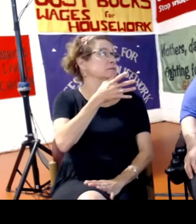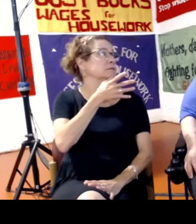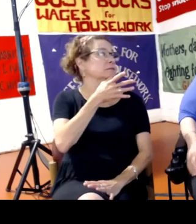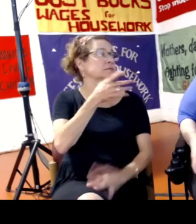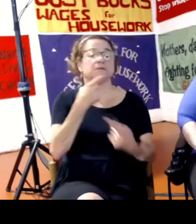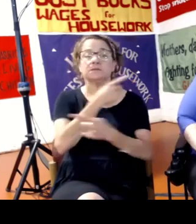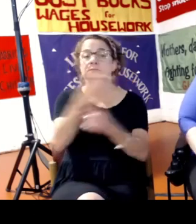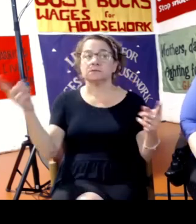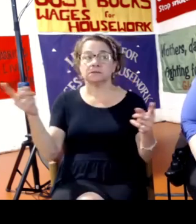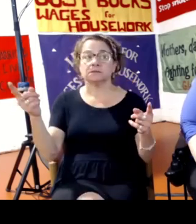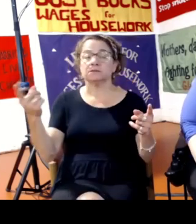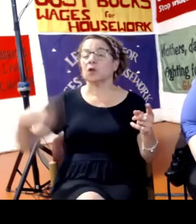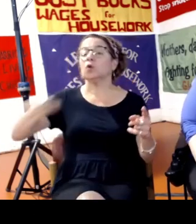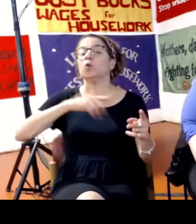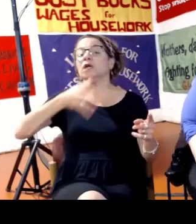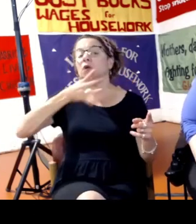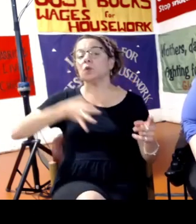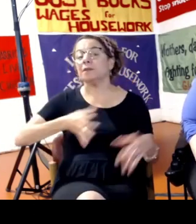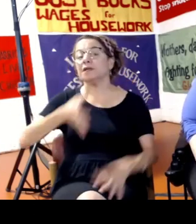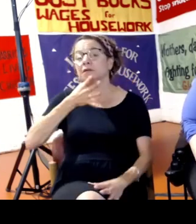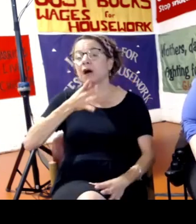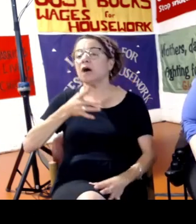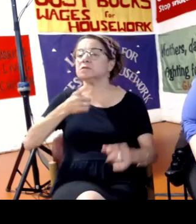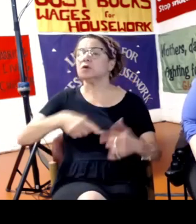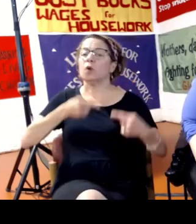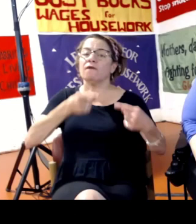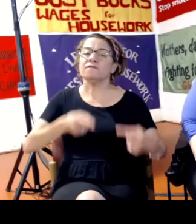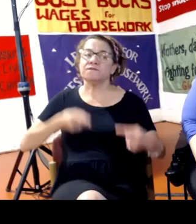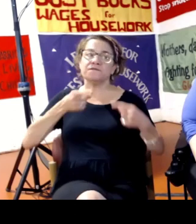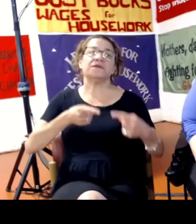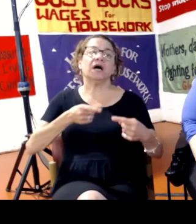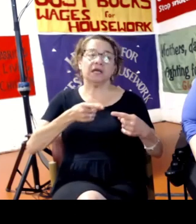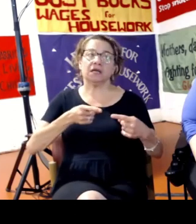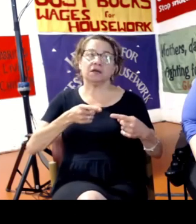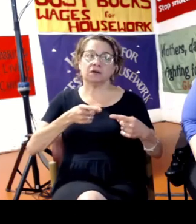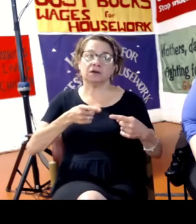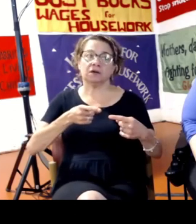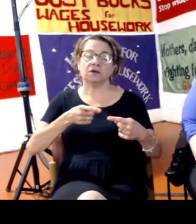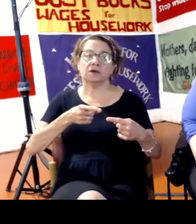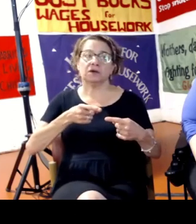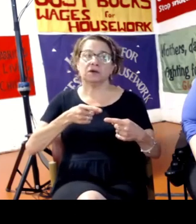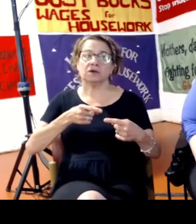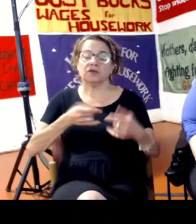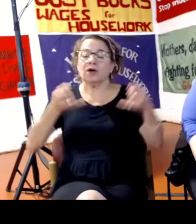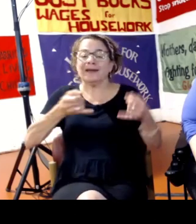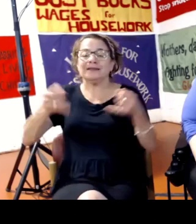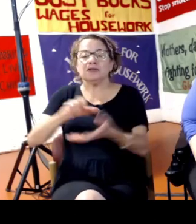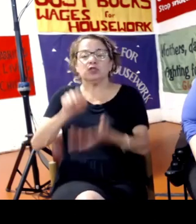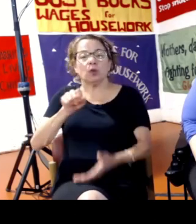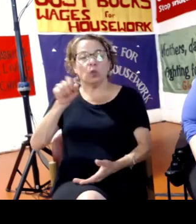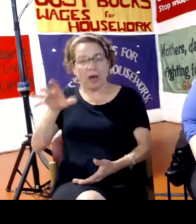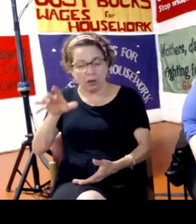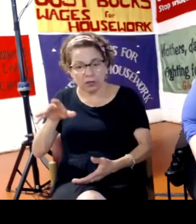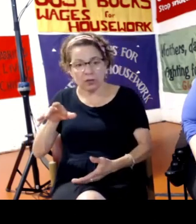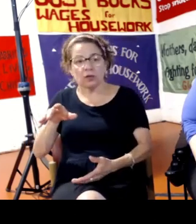I salute women and mothers who are fighting for their very useful wealth that we, the children, need